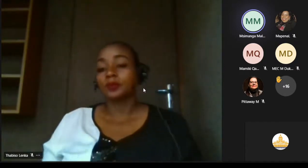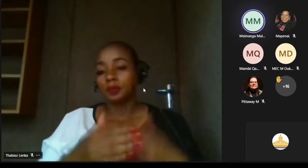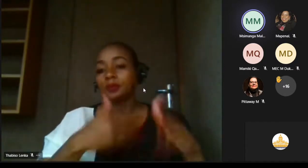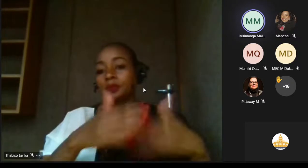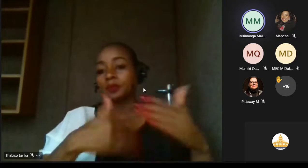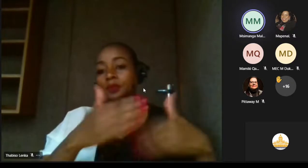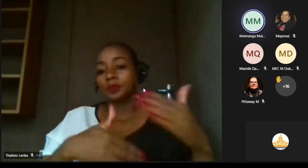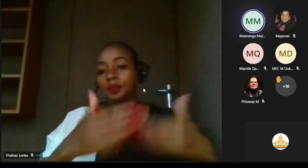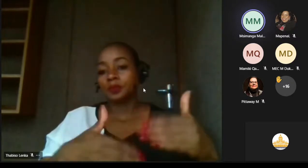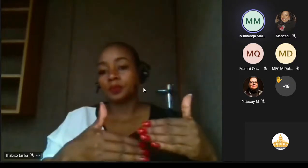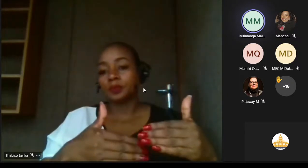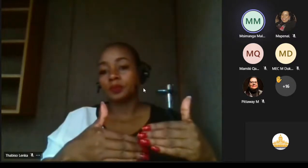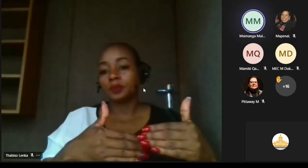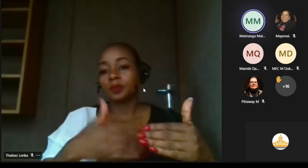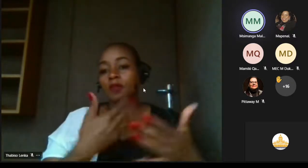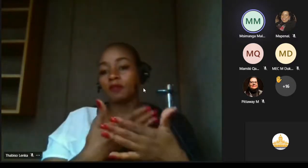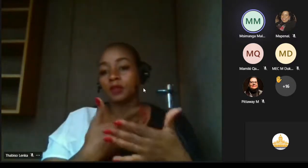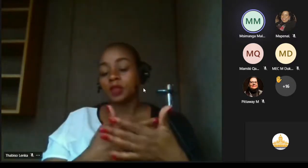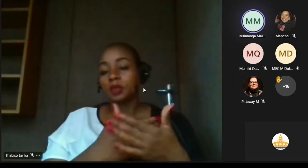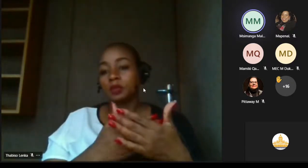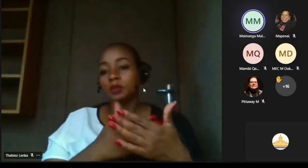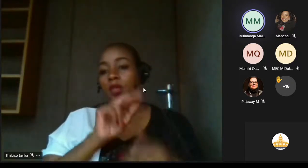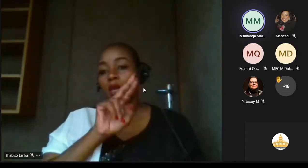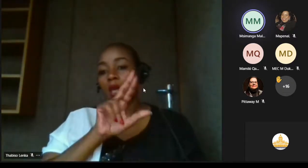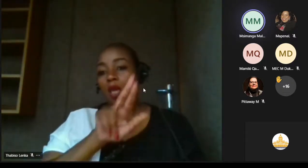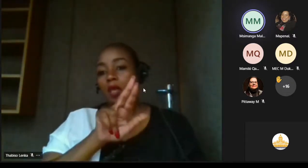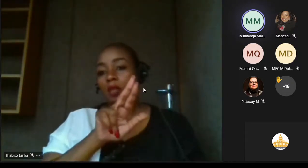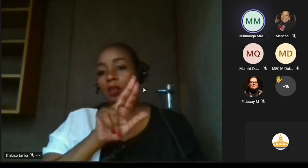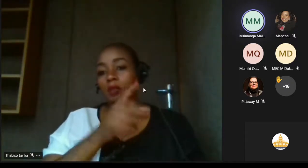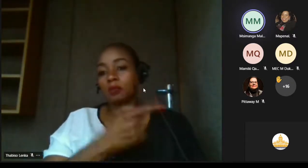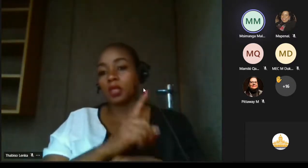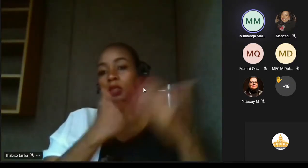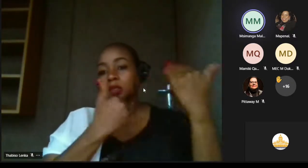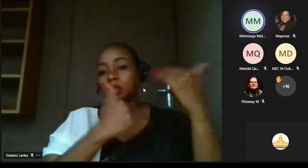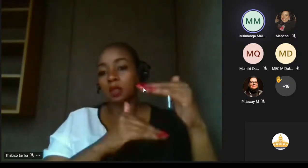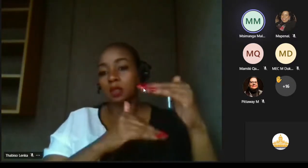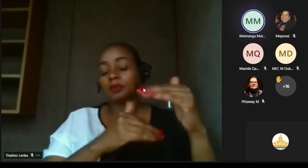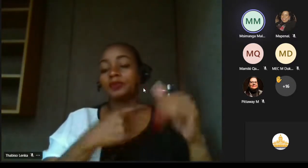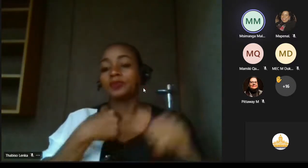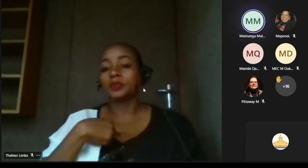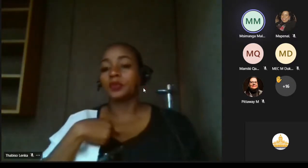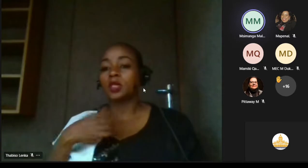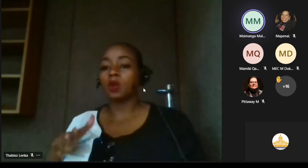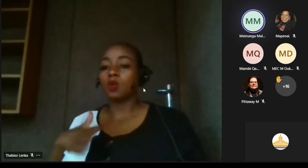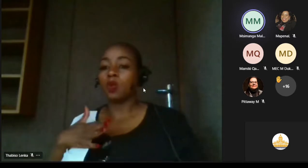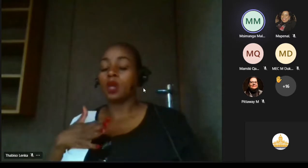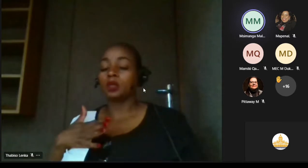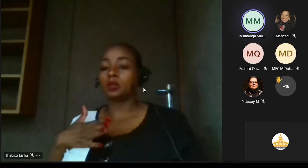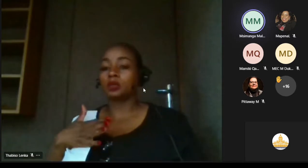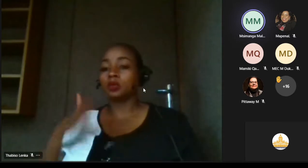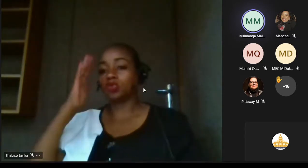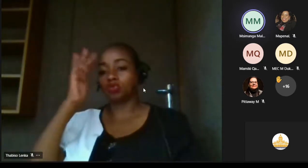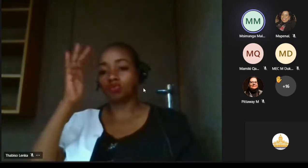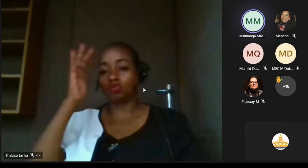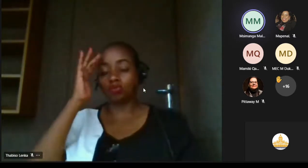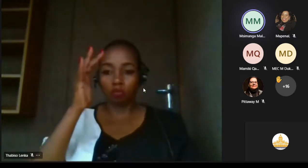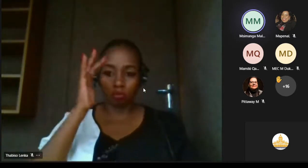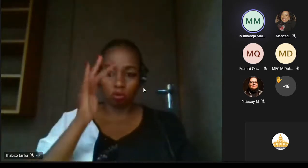Continue. You may address the House for 8 minutes. Let me take this opportunity to greet